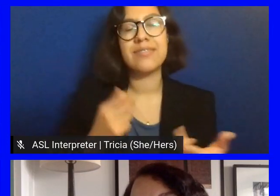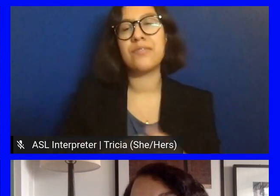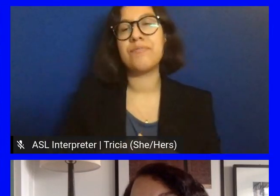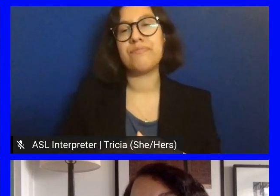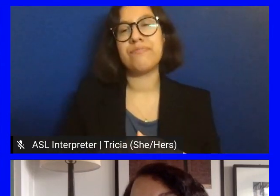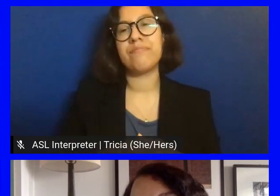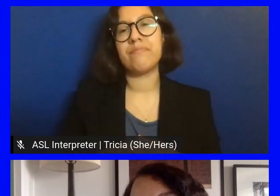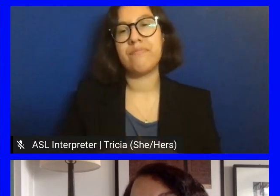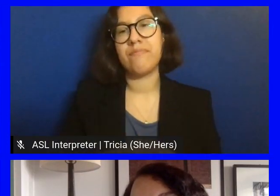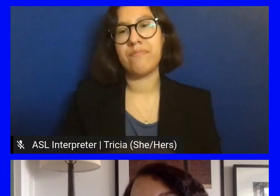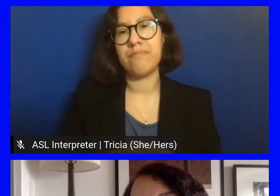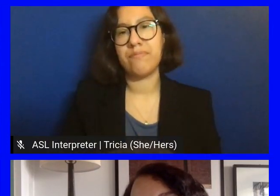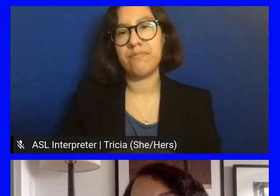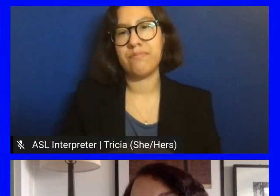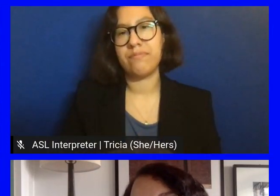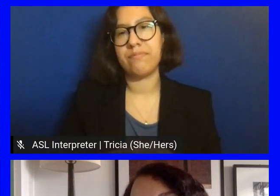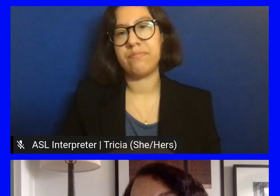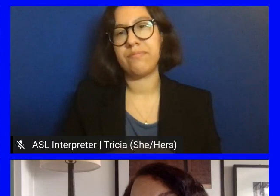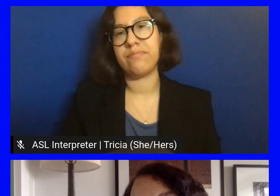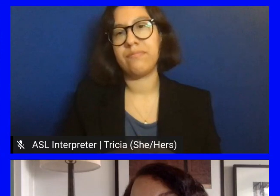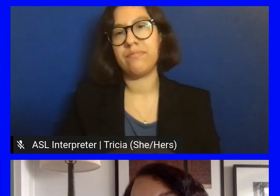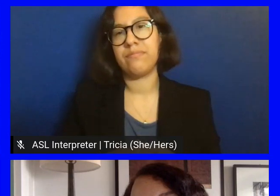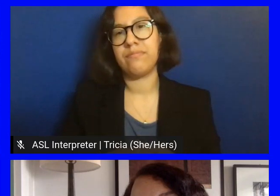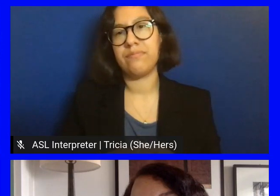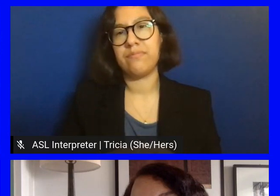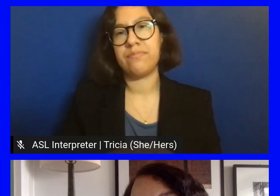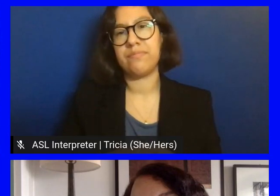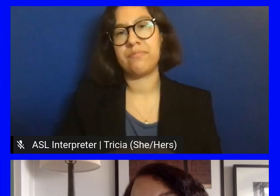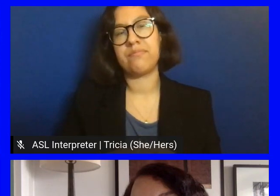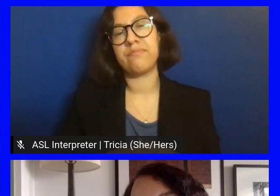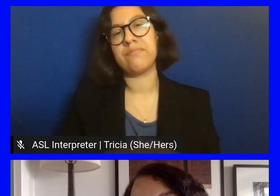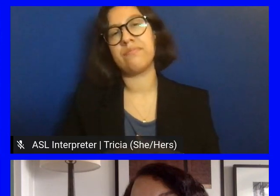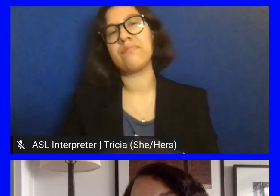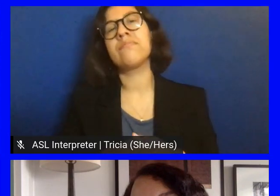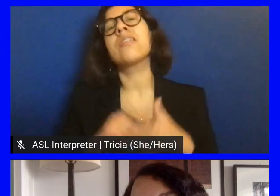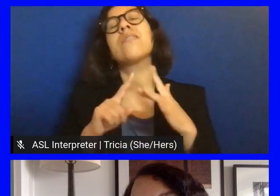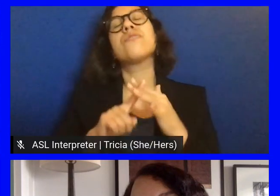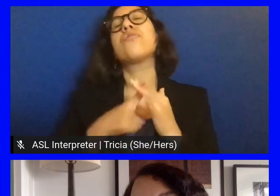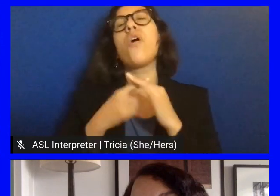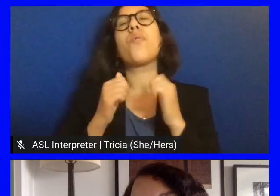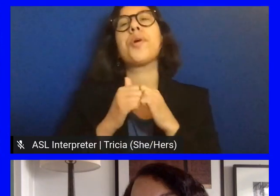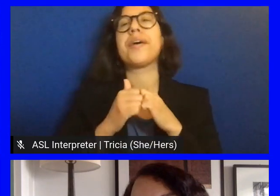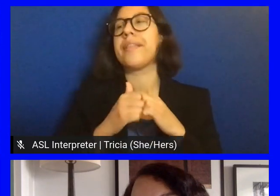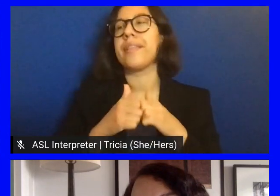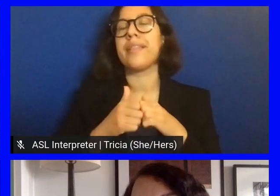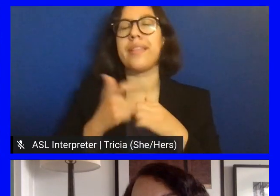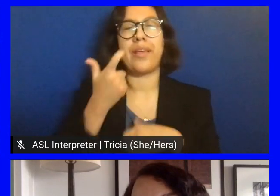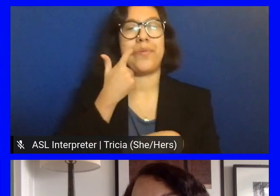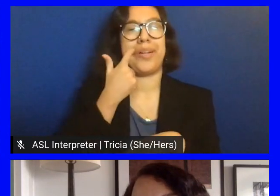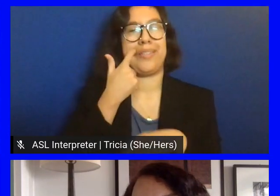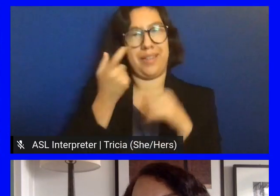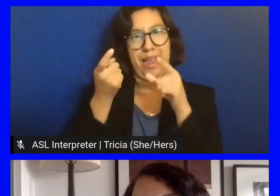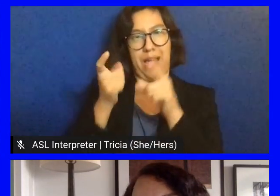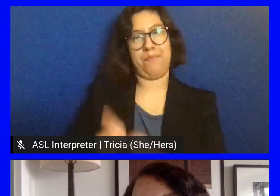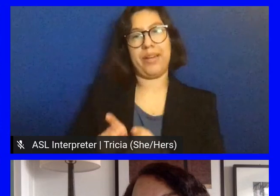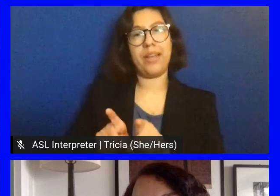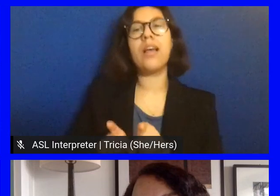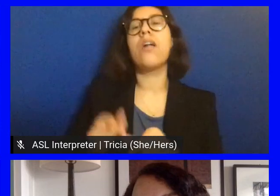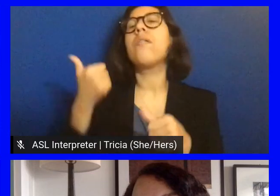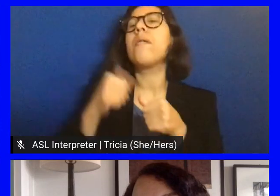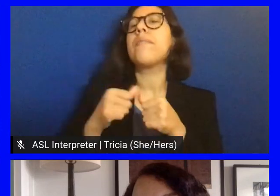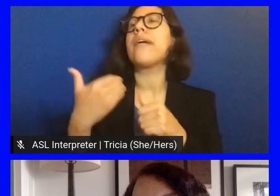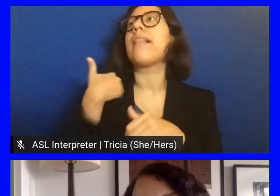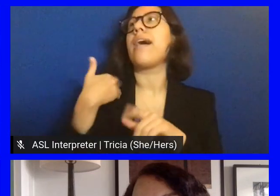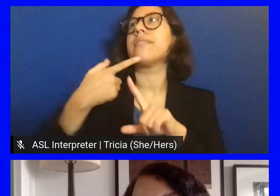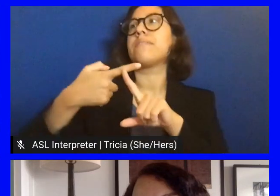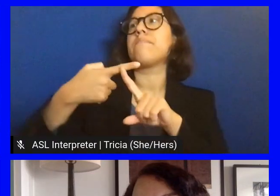know, what is, how, let's start with, like, the recent, because I think the last several